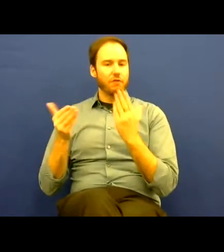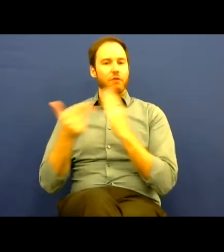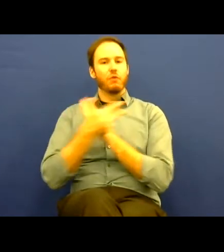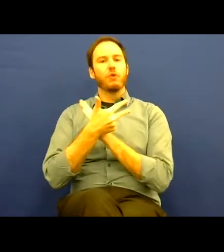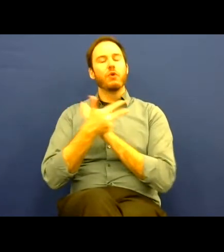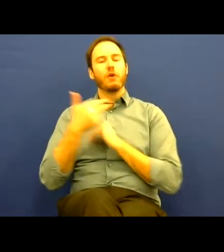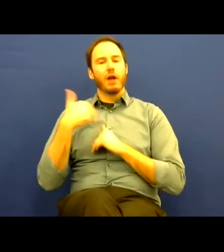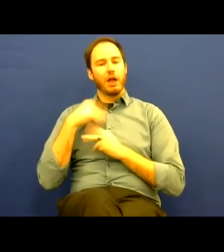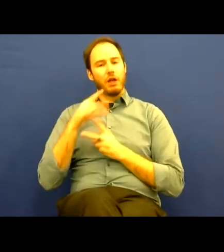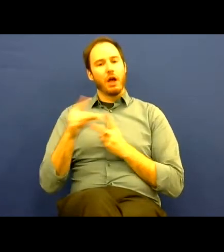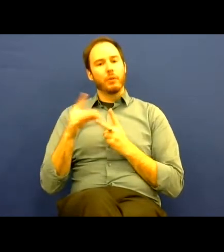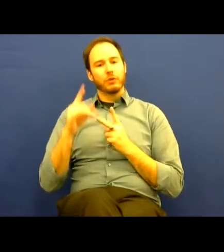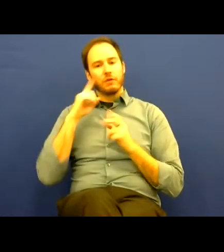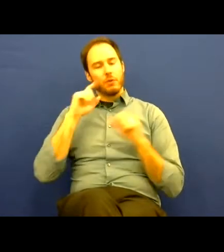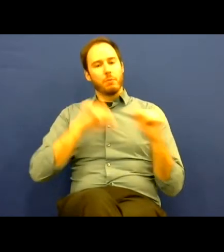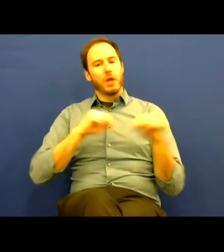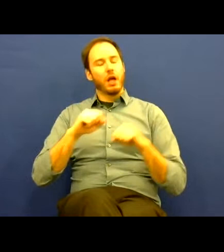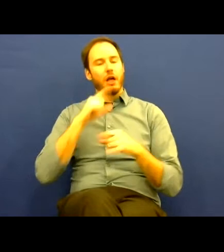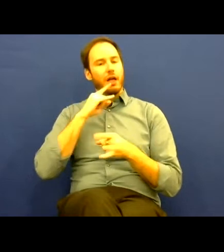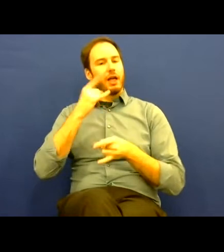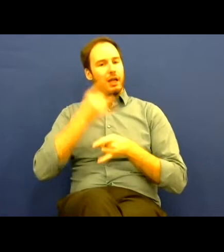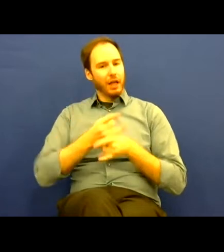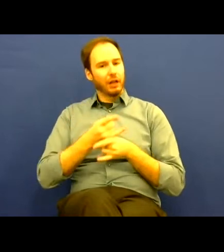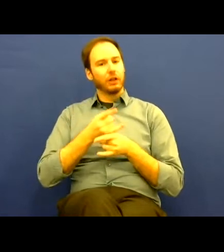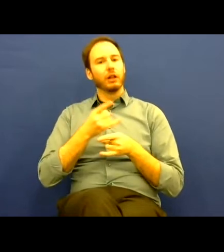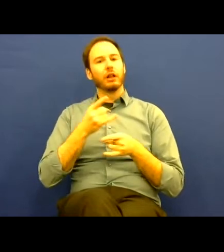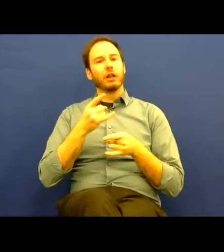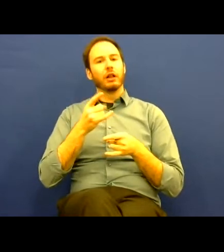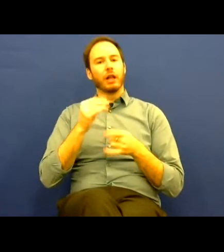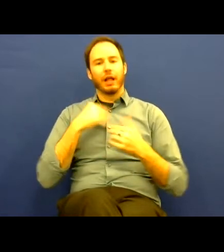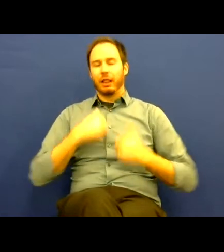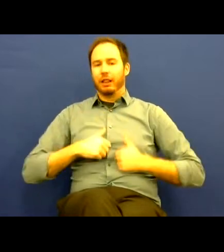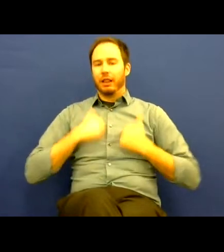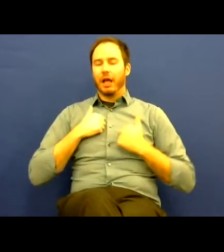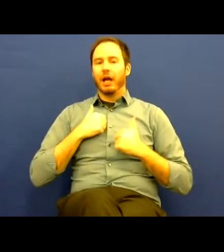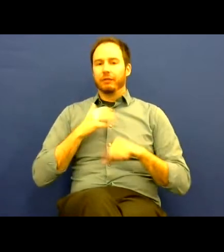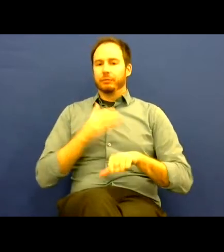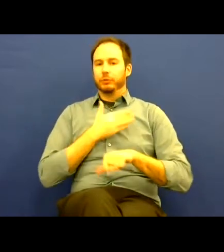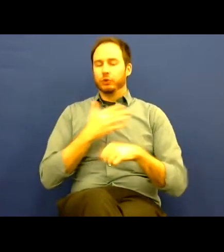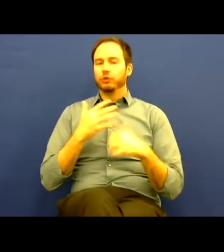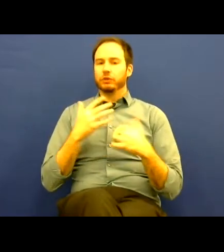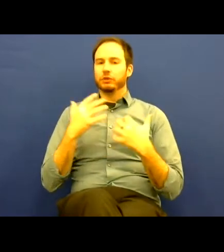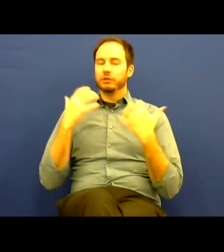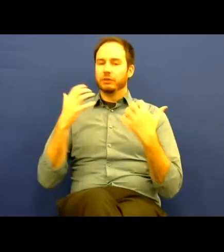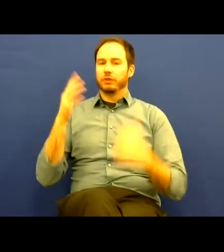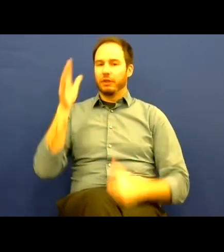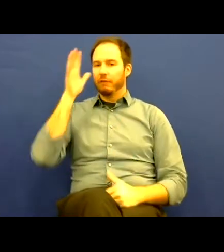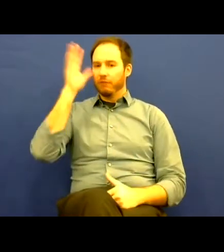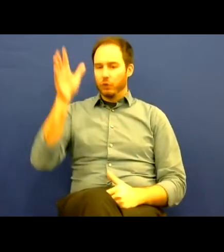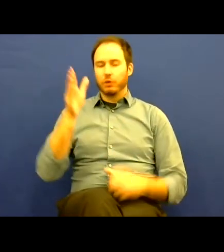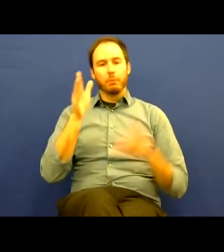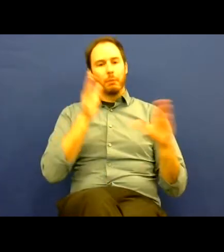an option to serve alcohol and have live music in the future. Planned